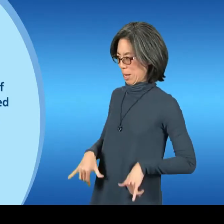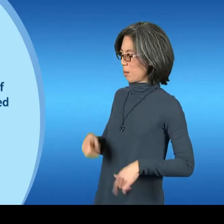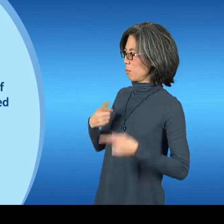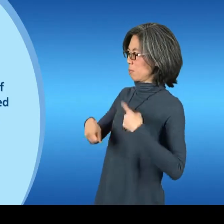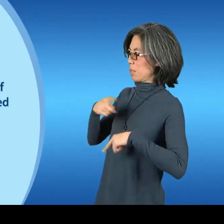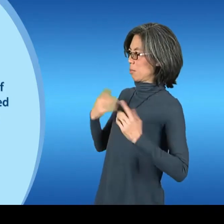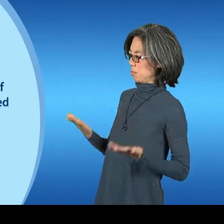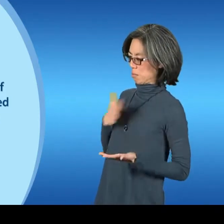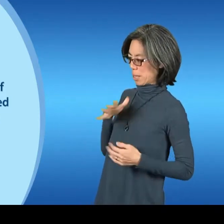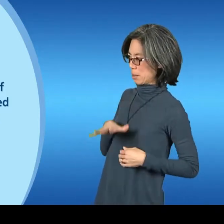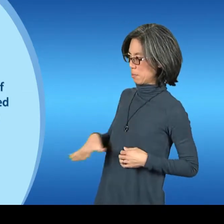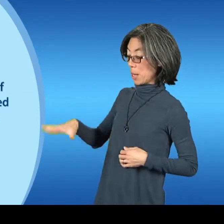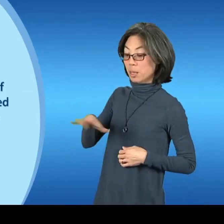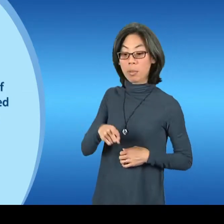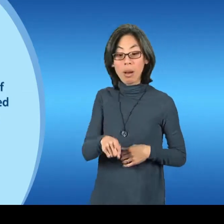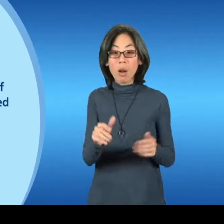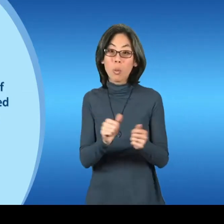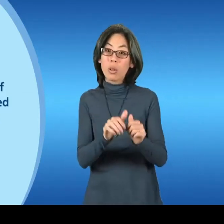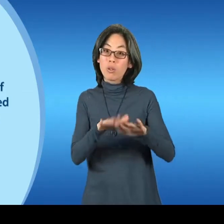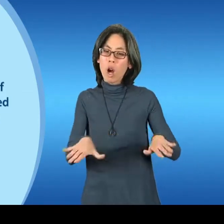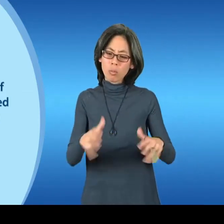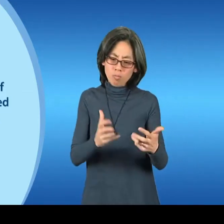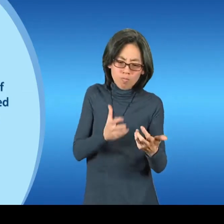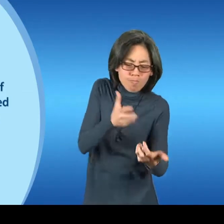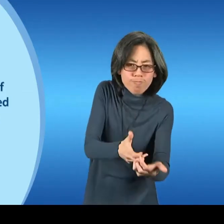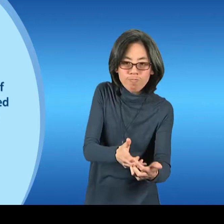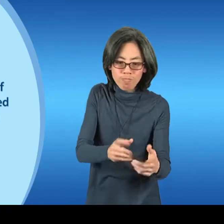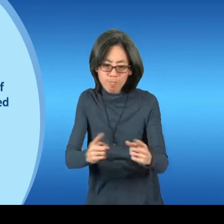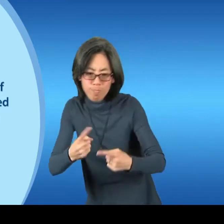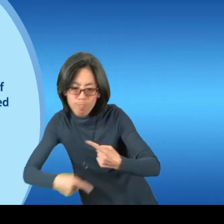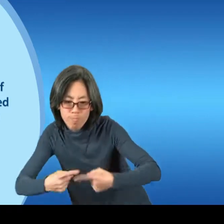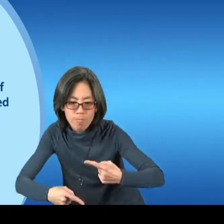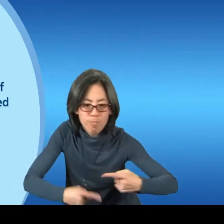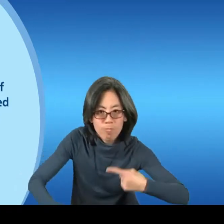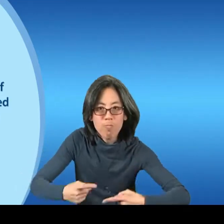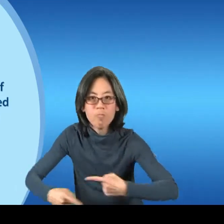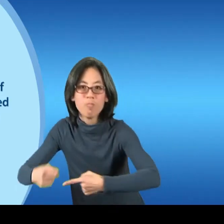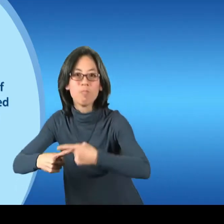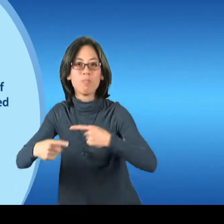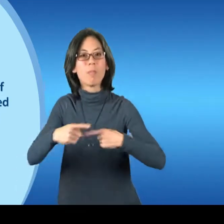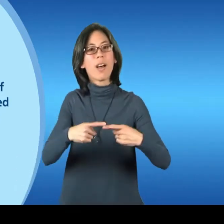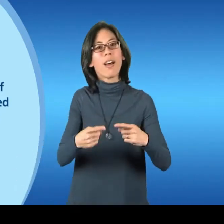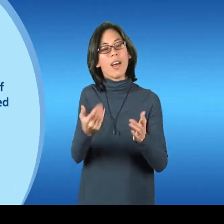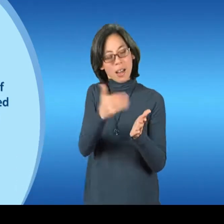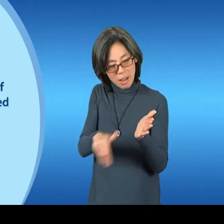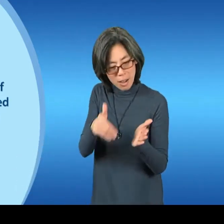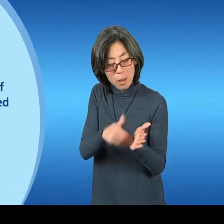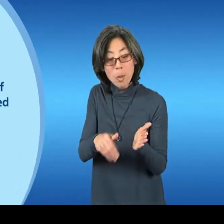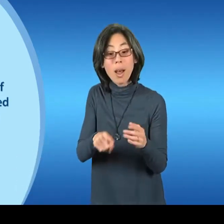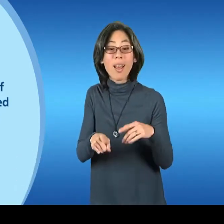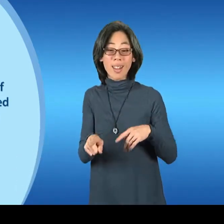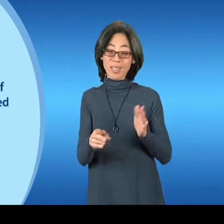stay in one place and we sign in that space. However, child-directed signing is modified for the child.